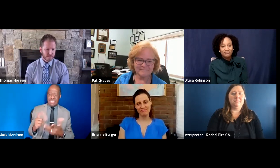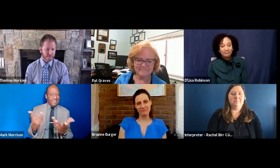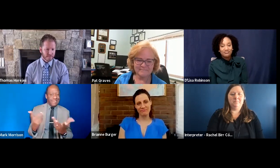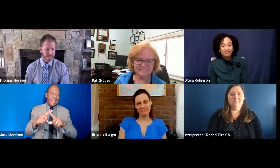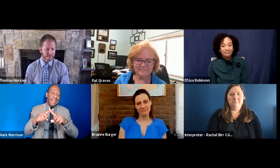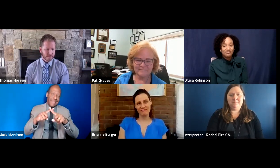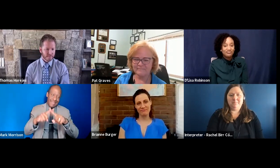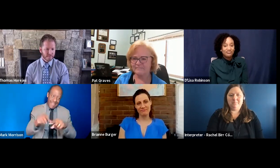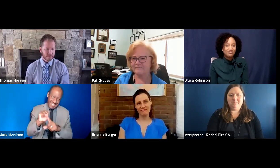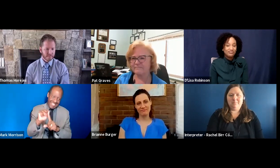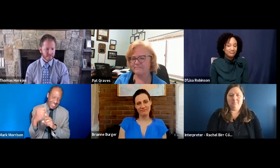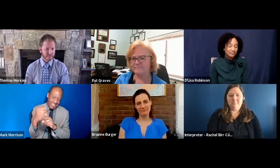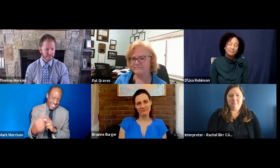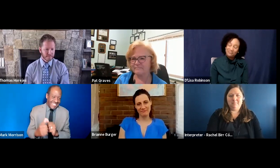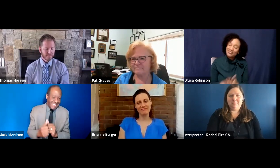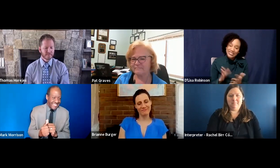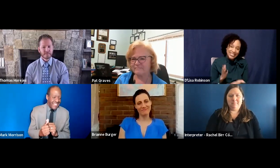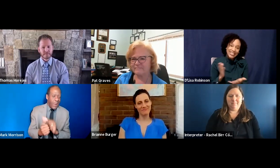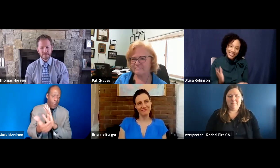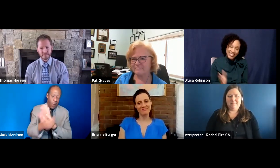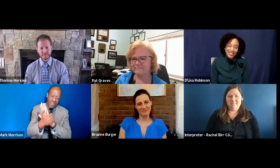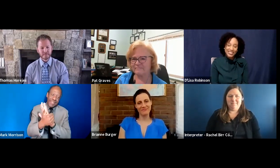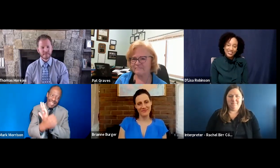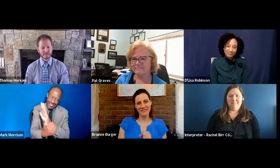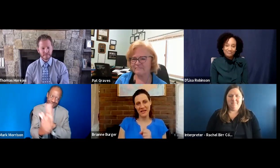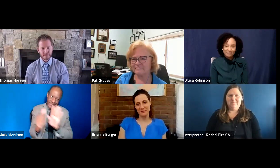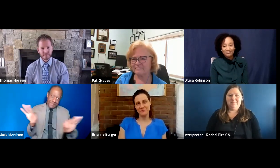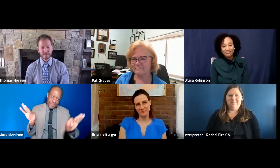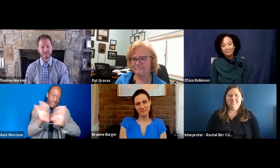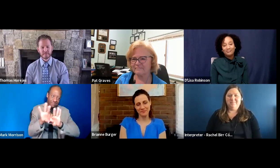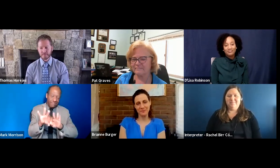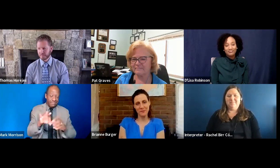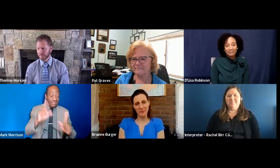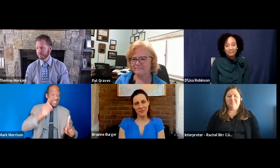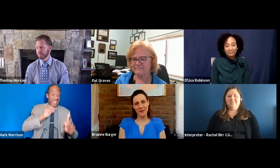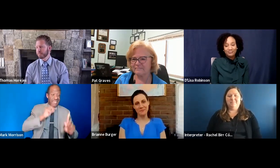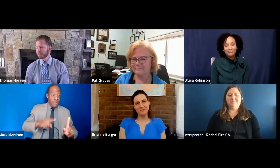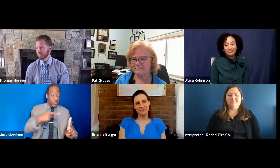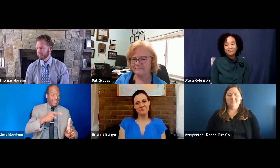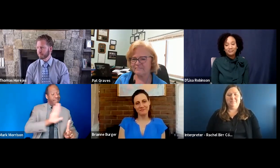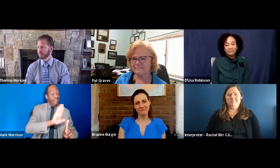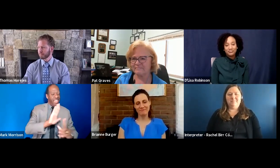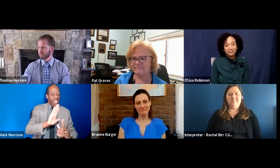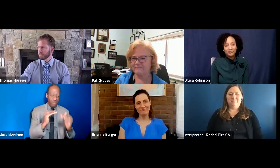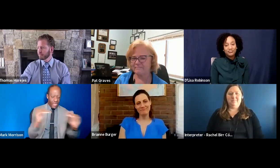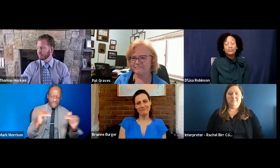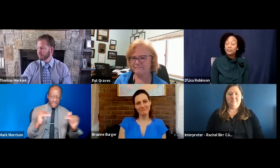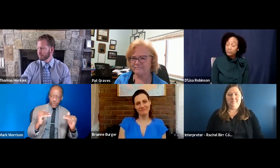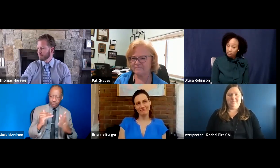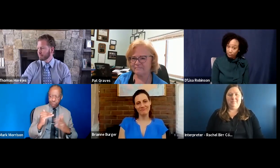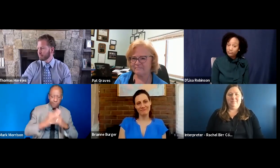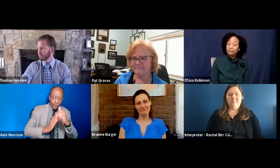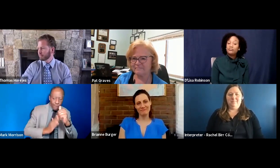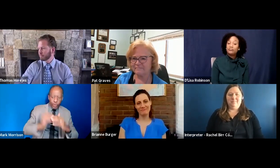important. Is it necessary? It's going to depend on the situation. being qualified is